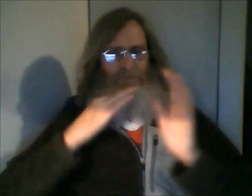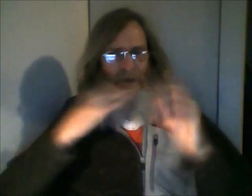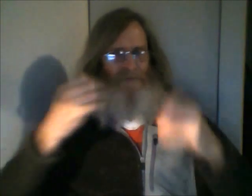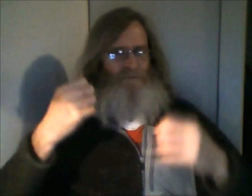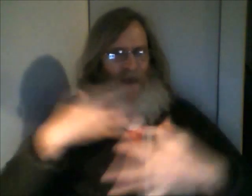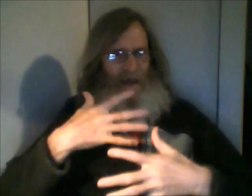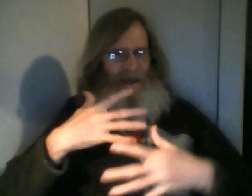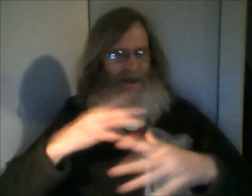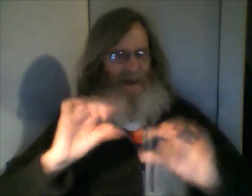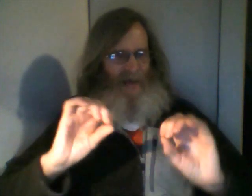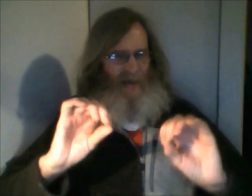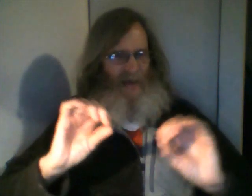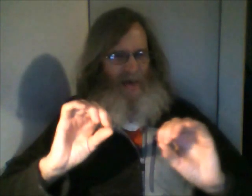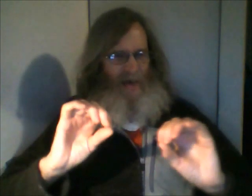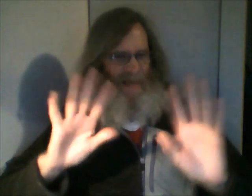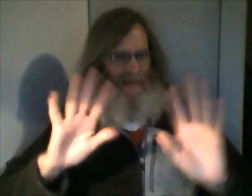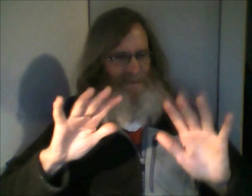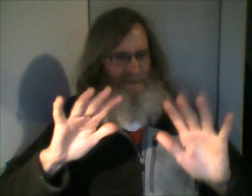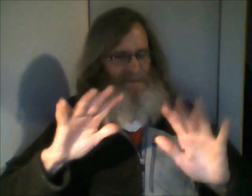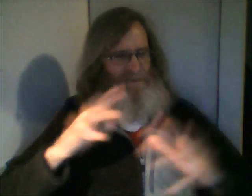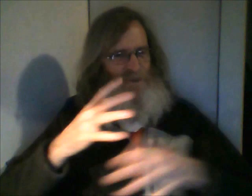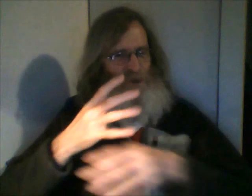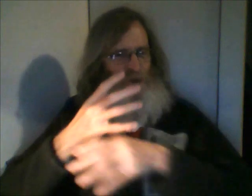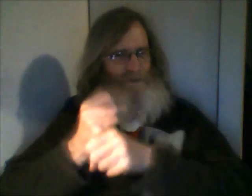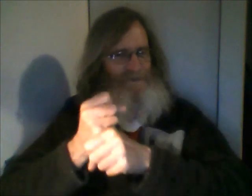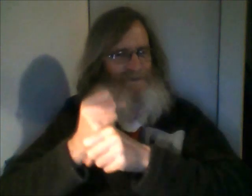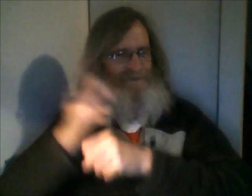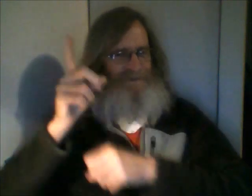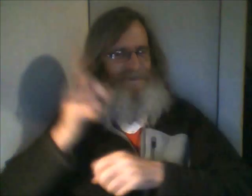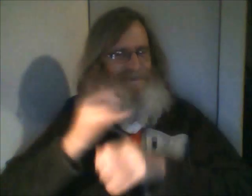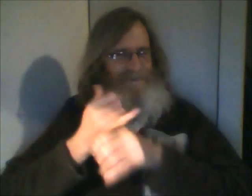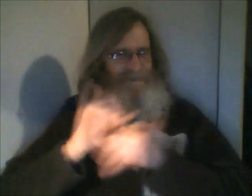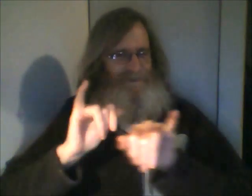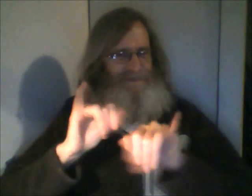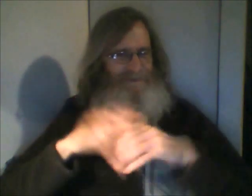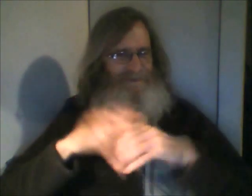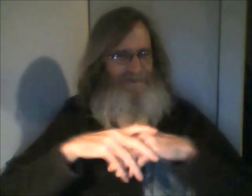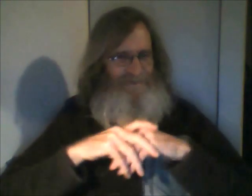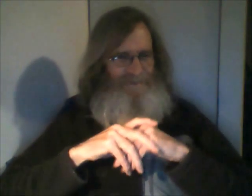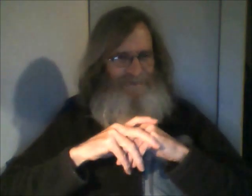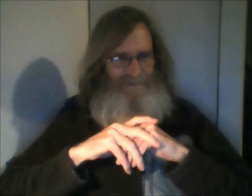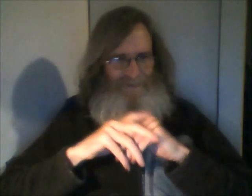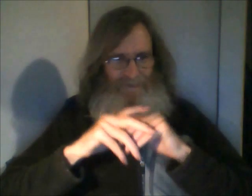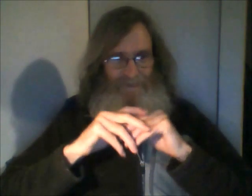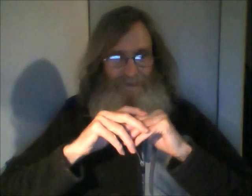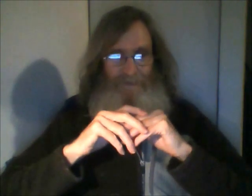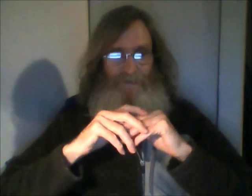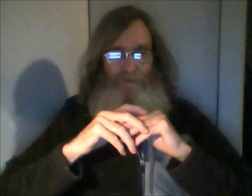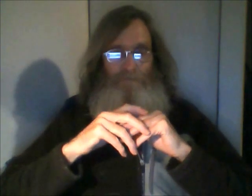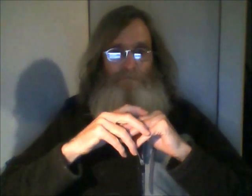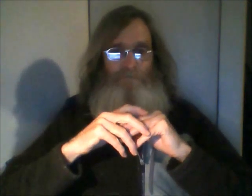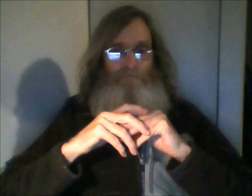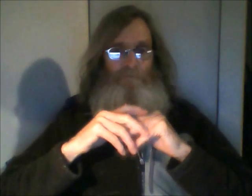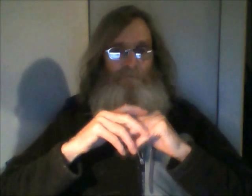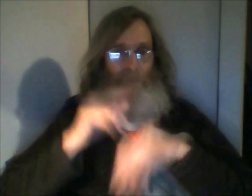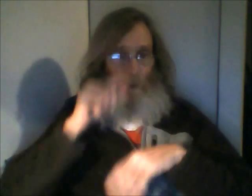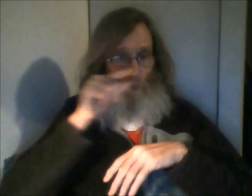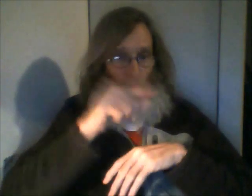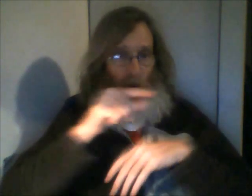She then packs the blood and the bags for the other components into what's called a liner. She makes sure the liners are balanced